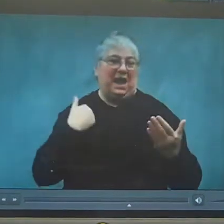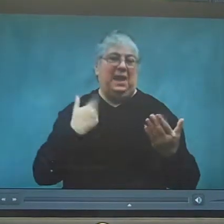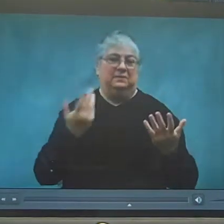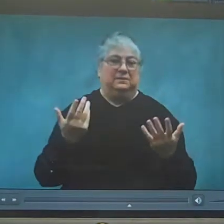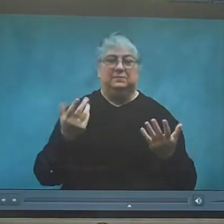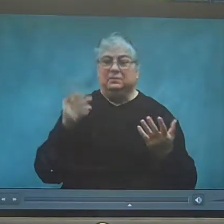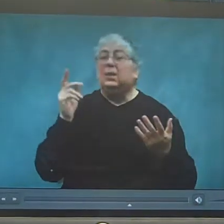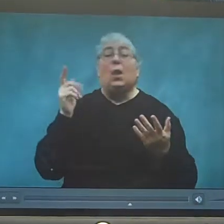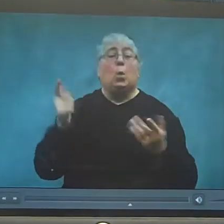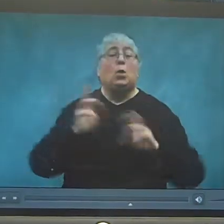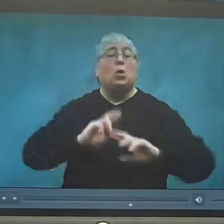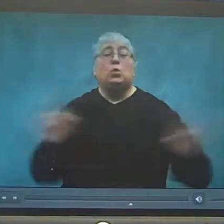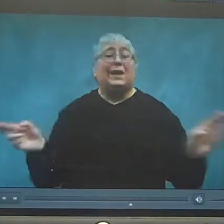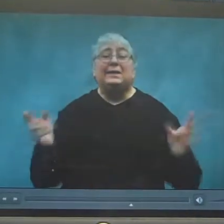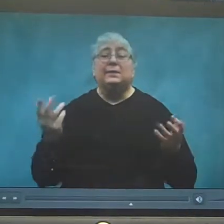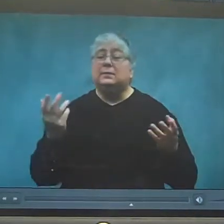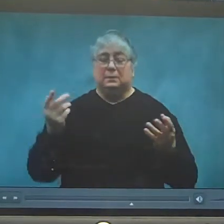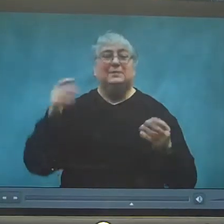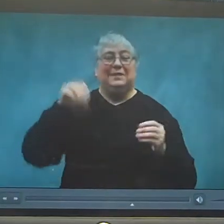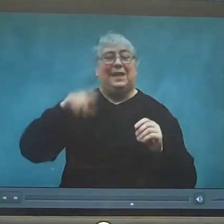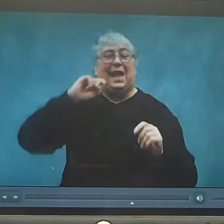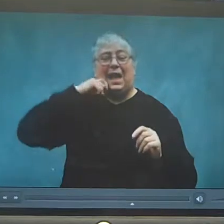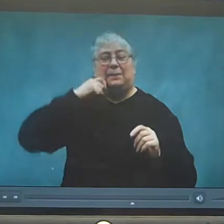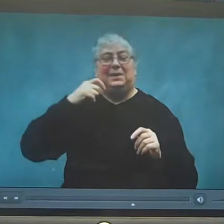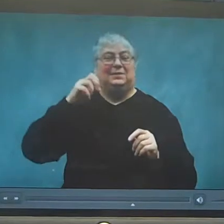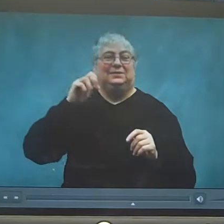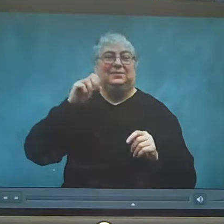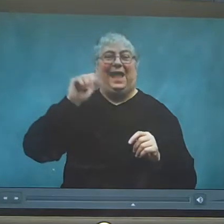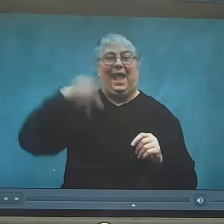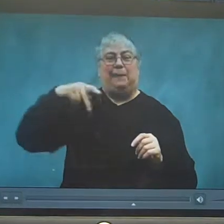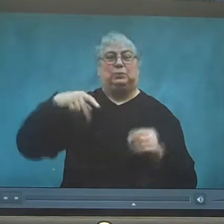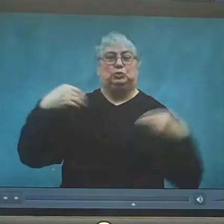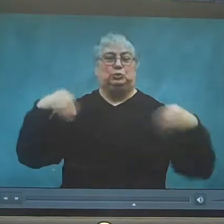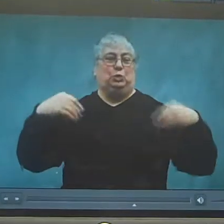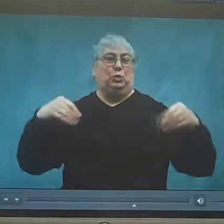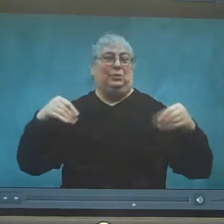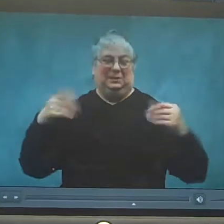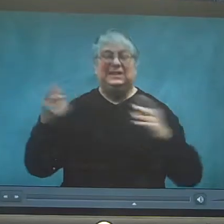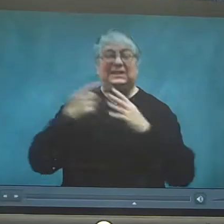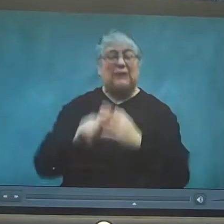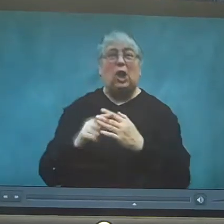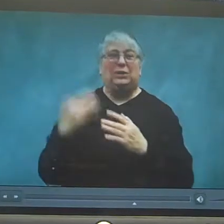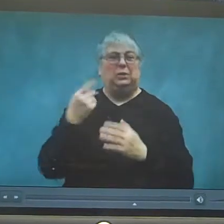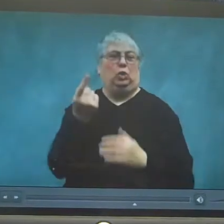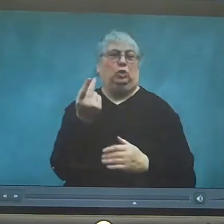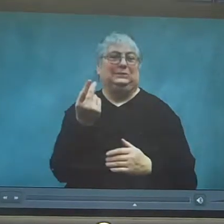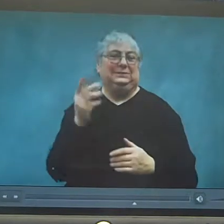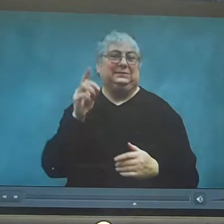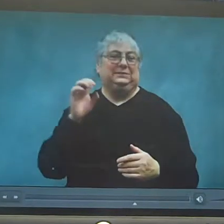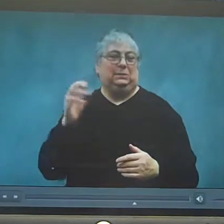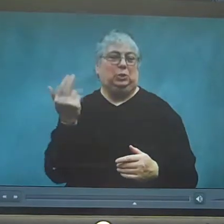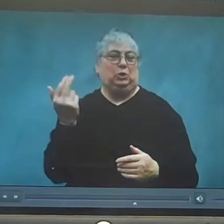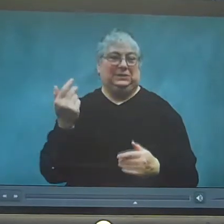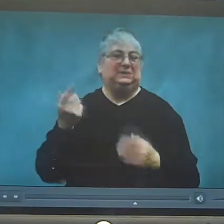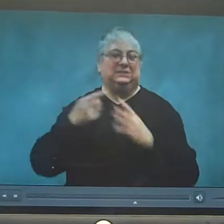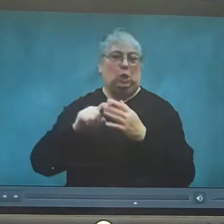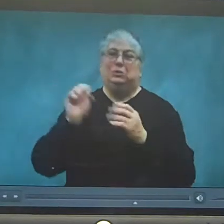And they're going to be, downloading a new app that is better than these recent apps. And it will be released at the Apple Store on